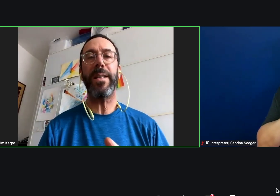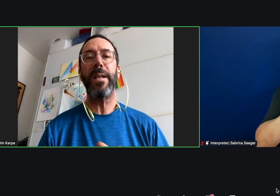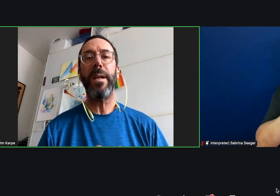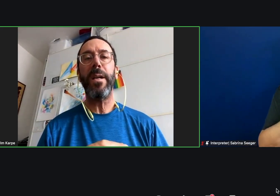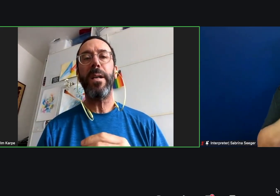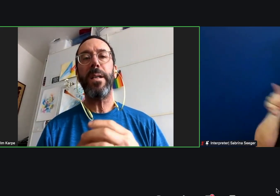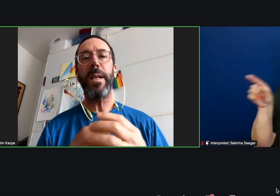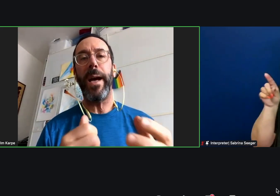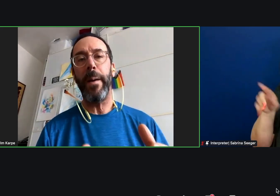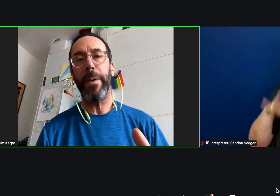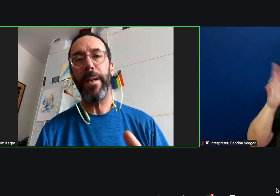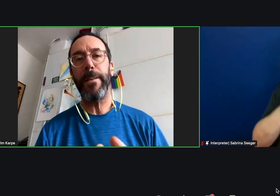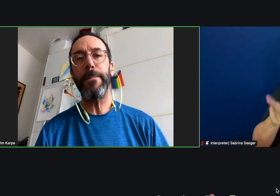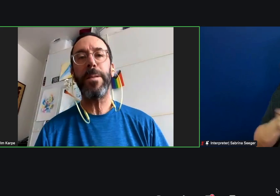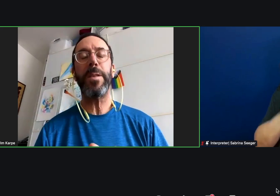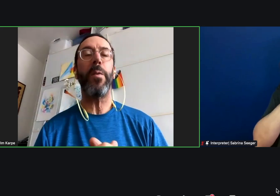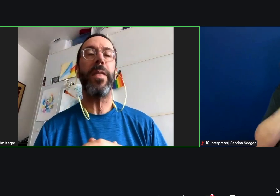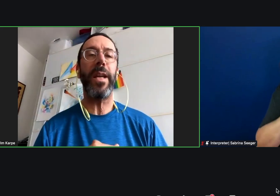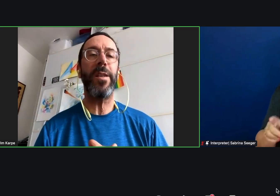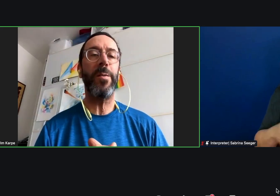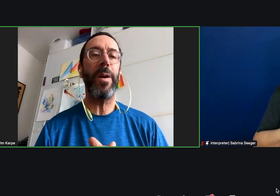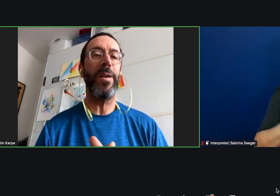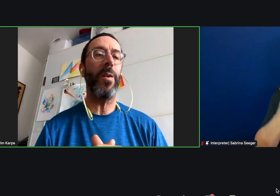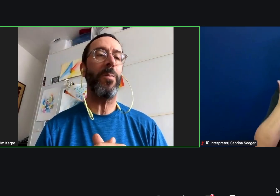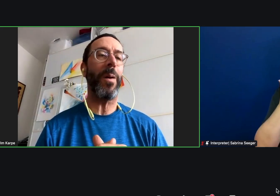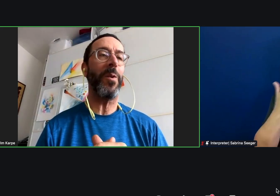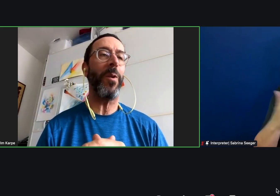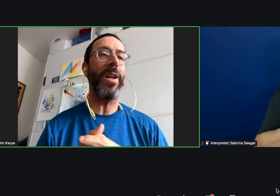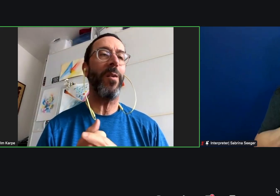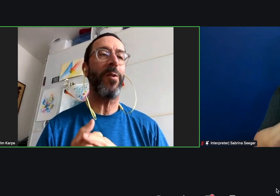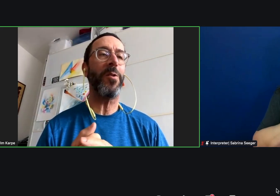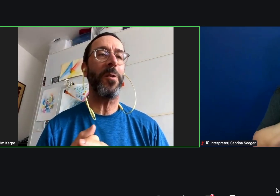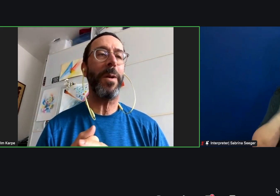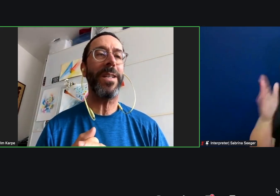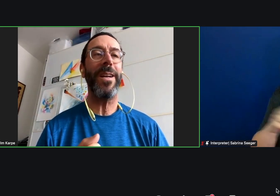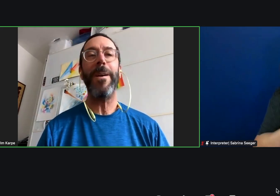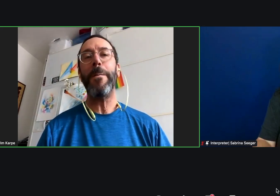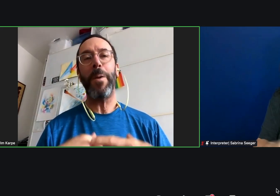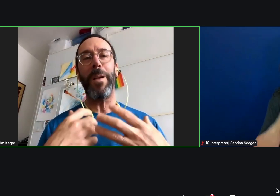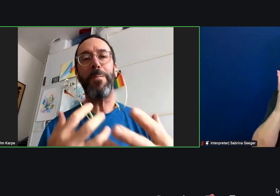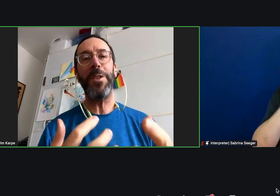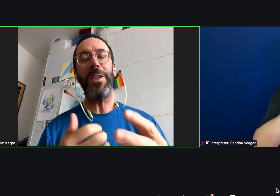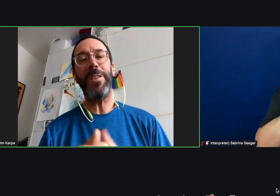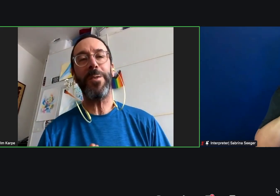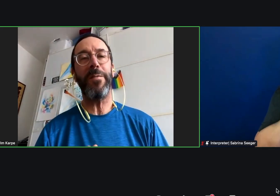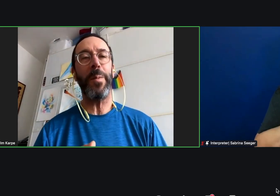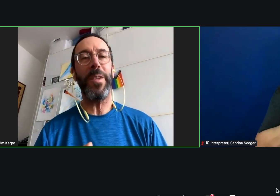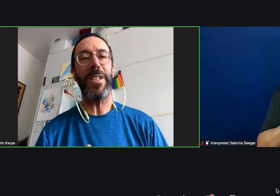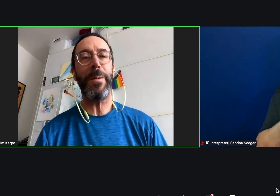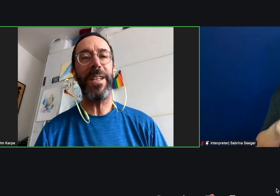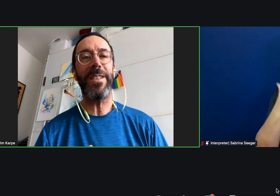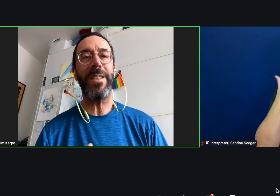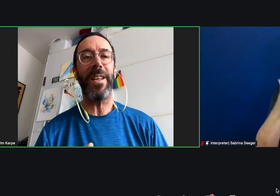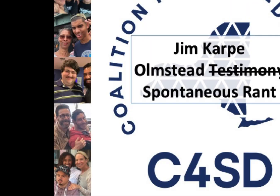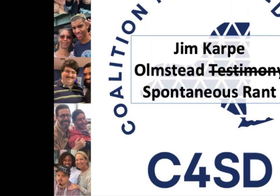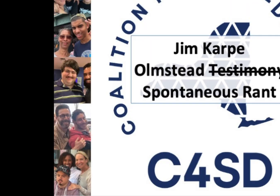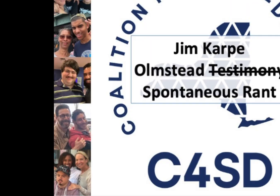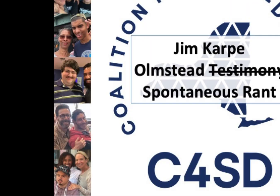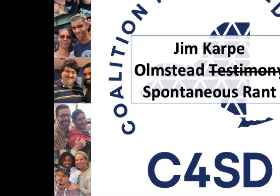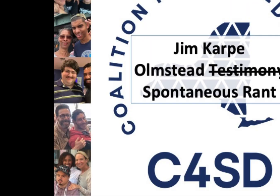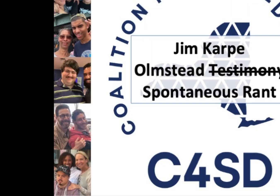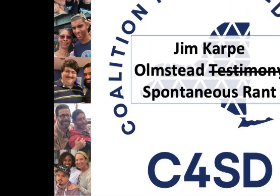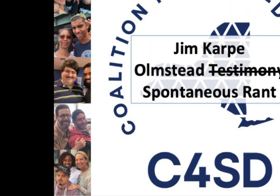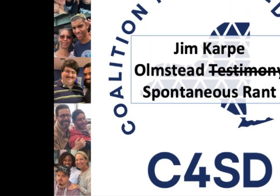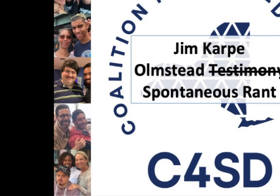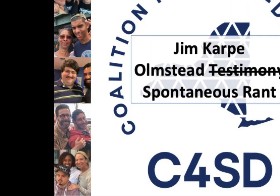that to happen. So thank you. I know I probably ran over a little bit, but I appreciate you giving me the space to get this off